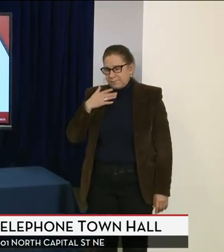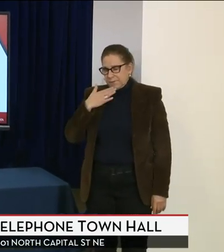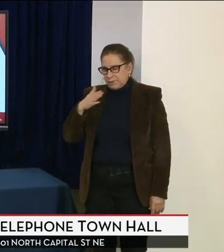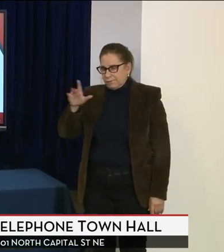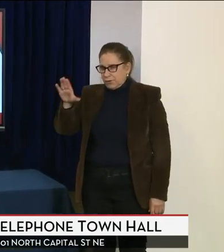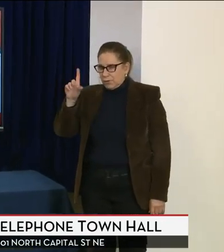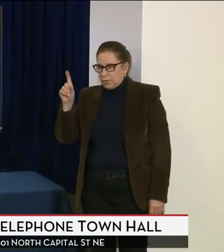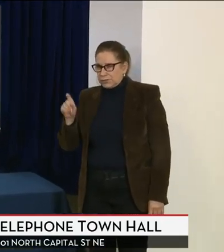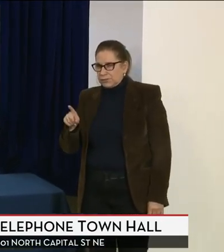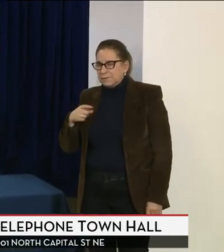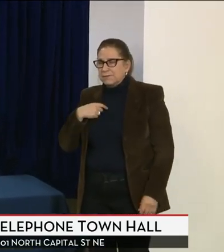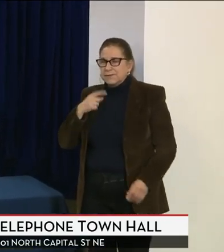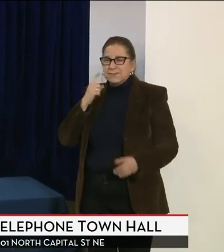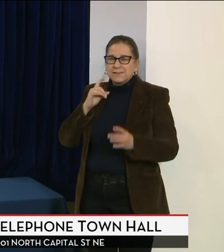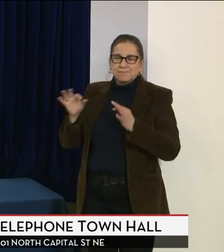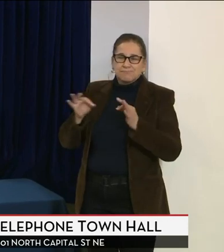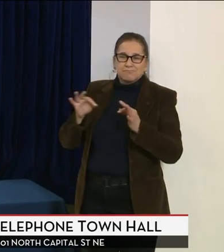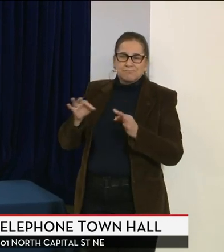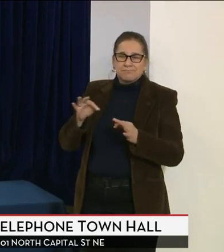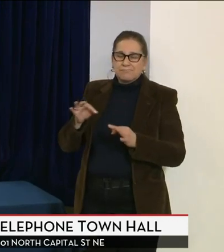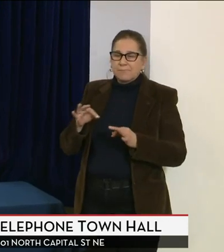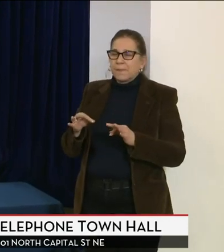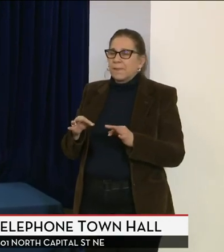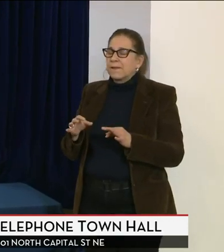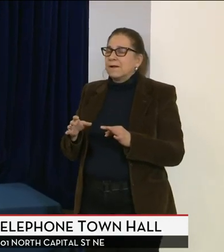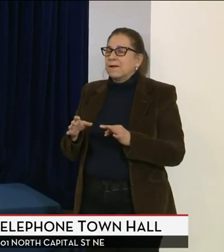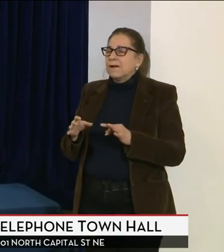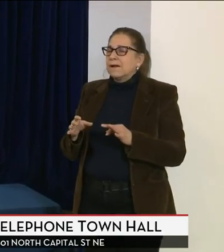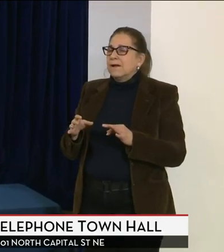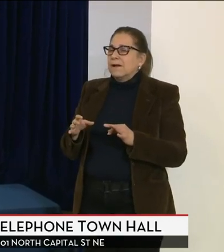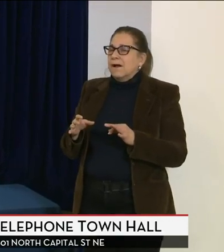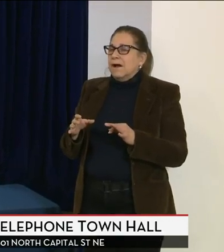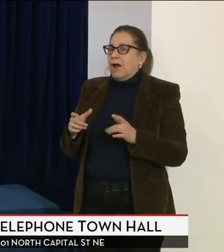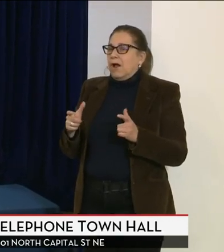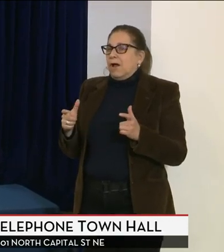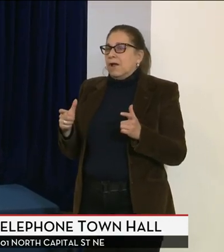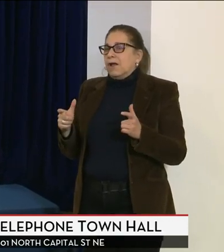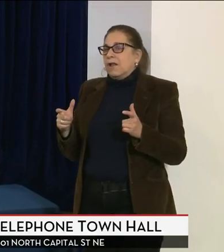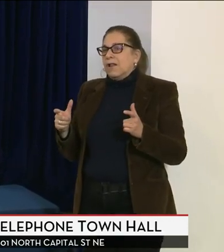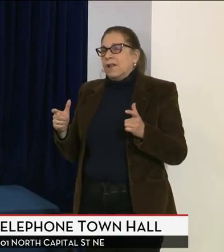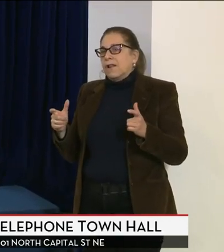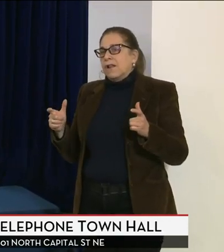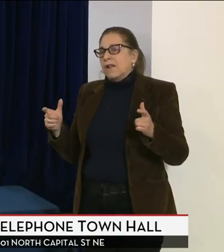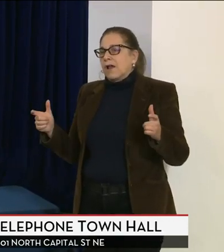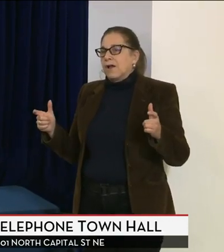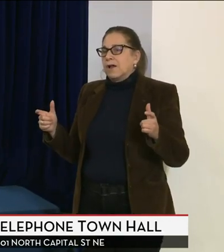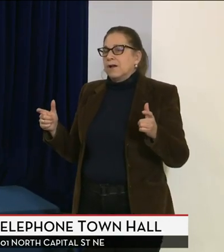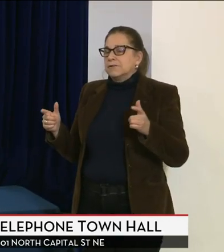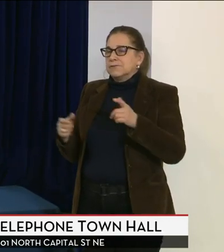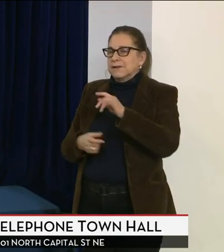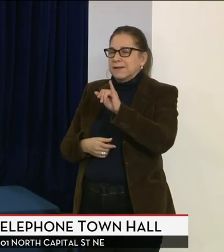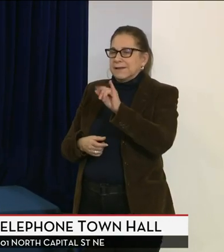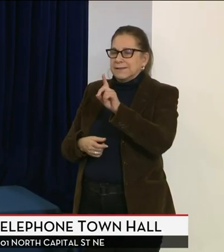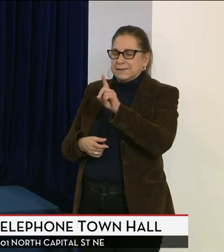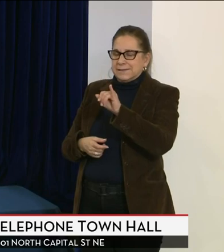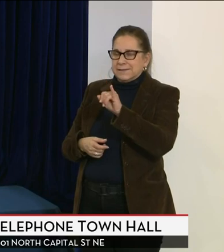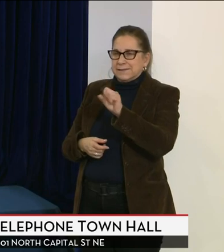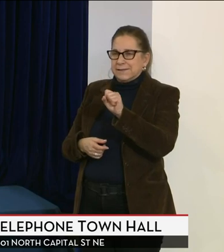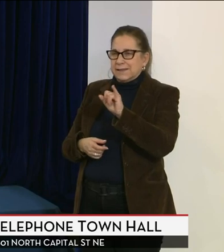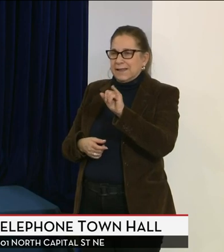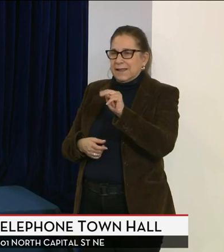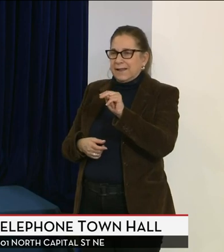we describe as countermeasures or large disinfectant processes, and those have not been demonstrated to be